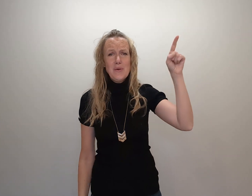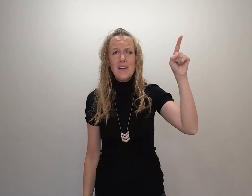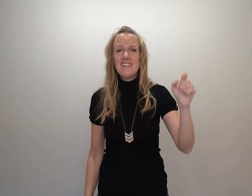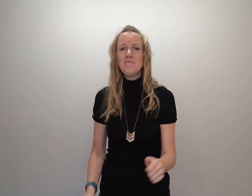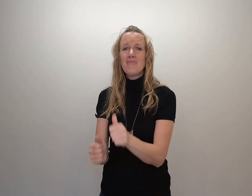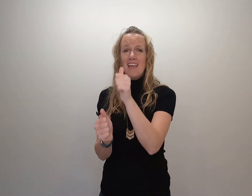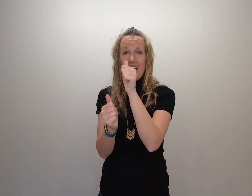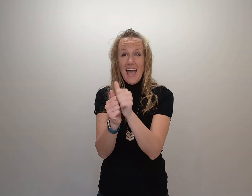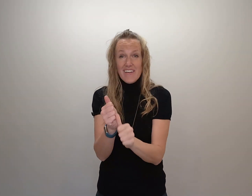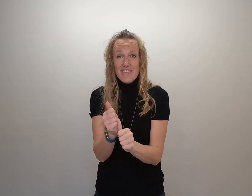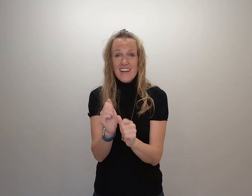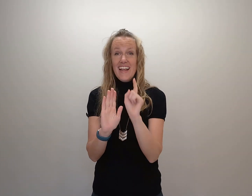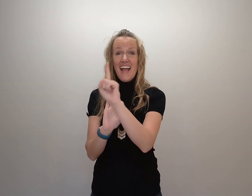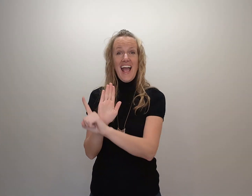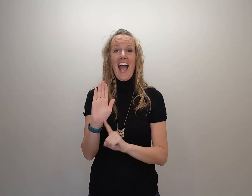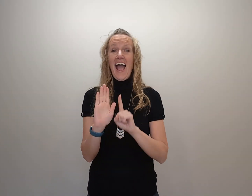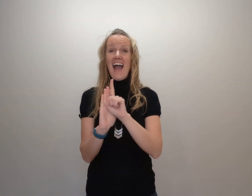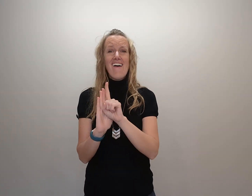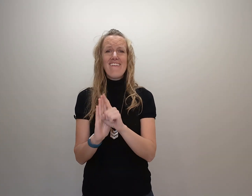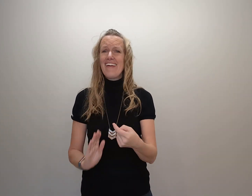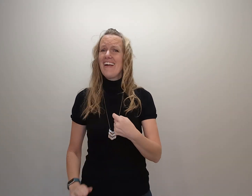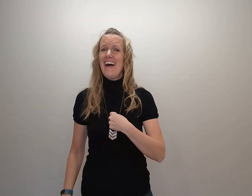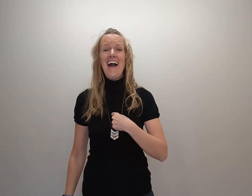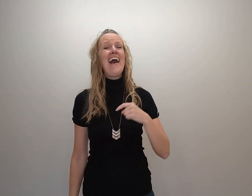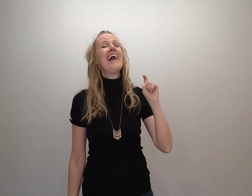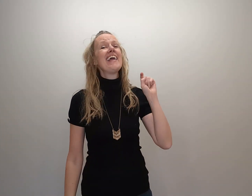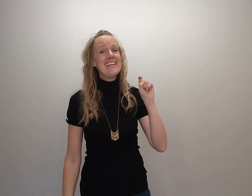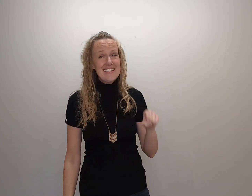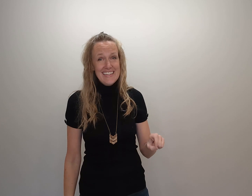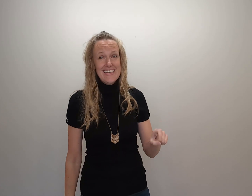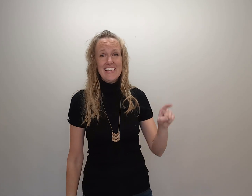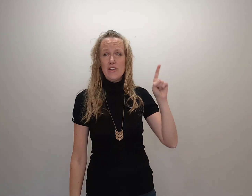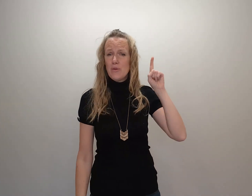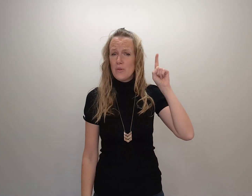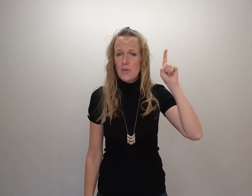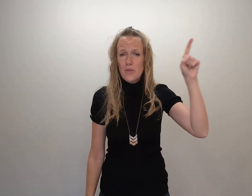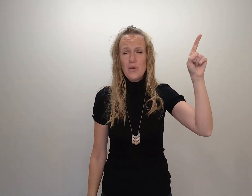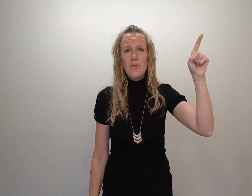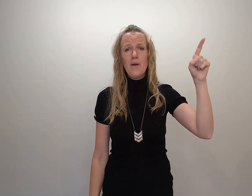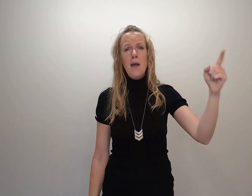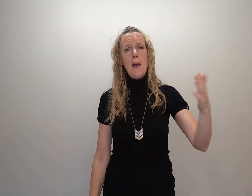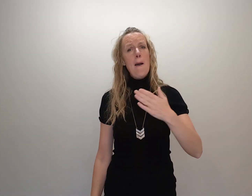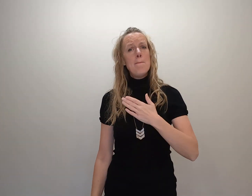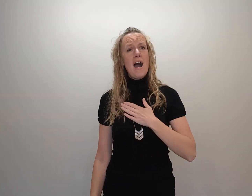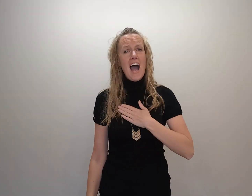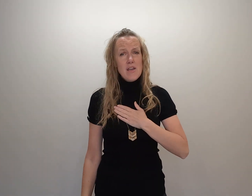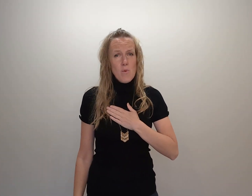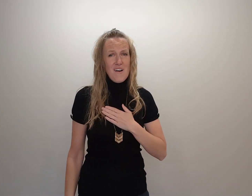you. Every hour, I need you. My